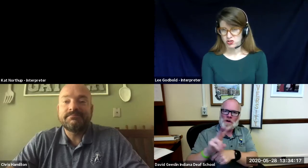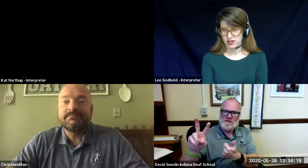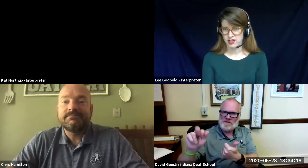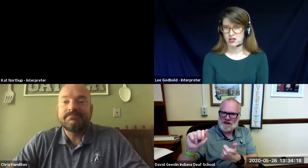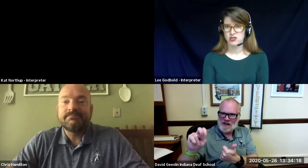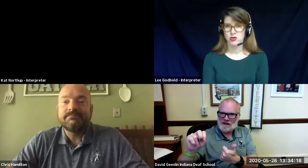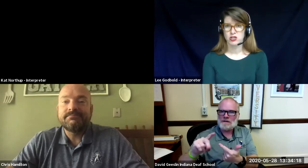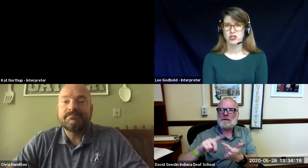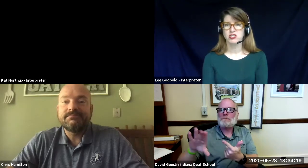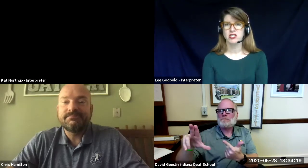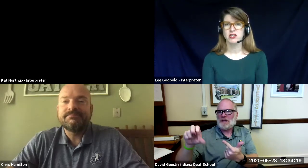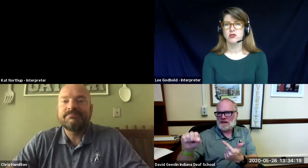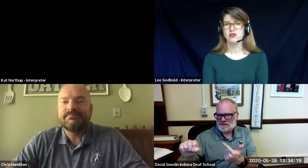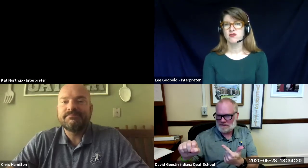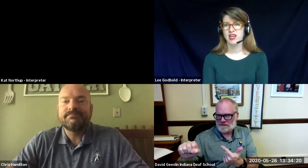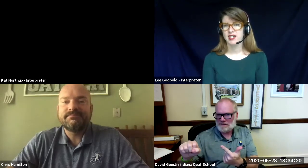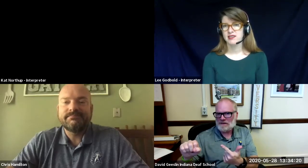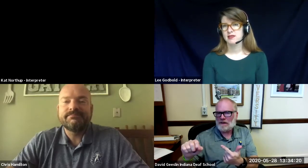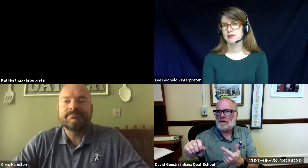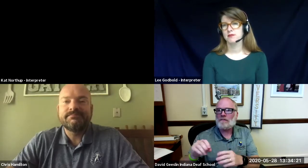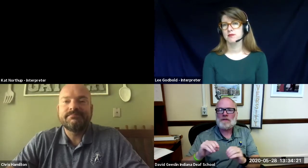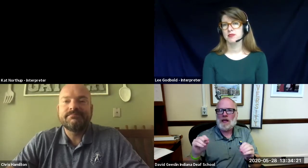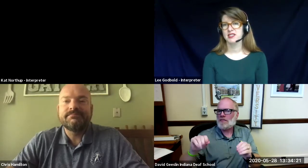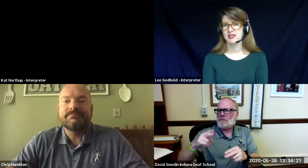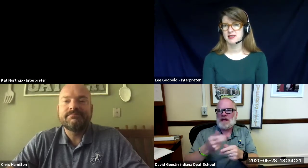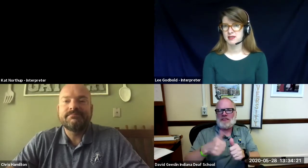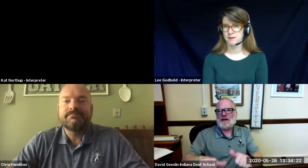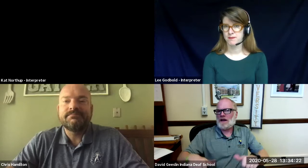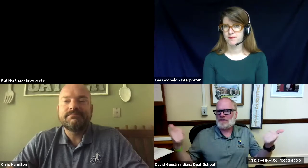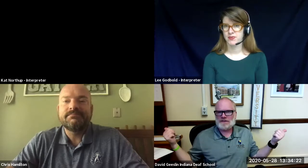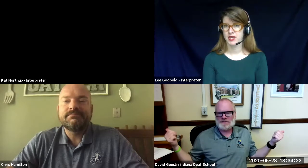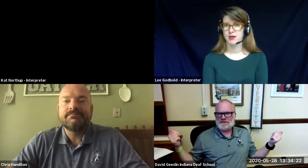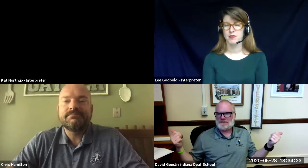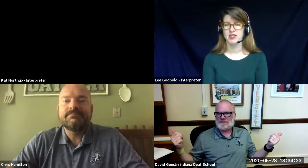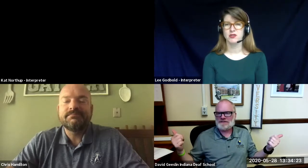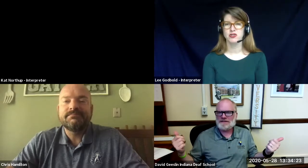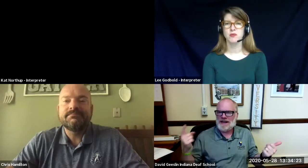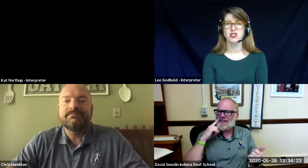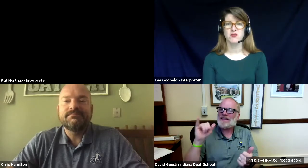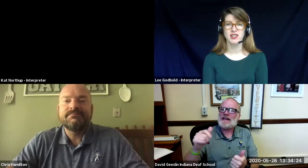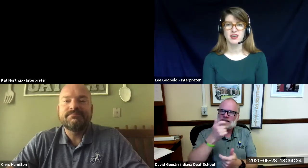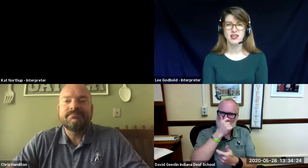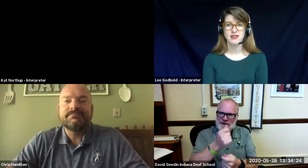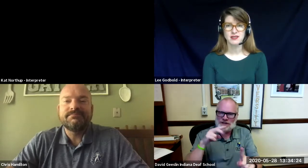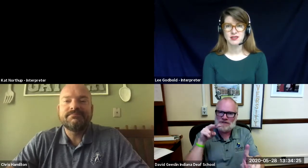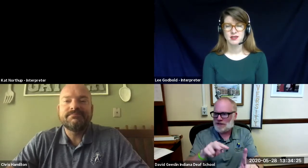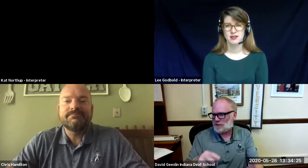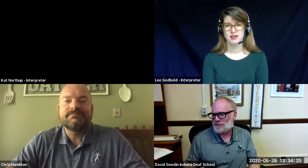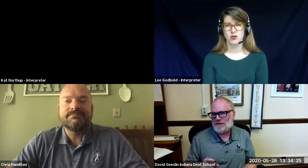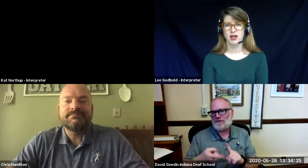wondering. And also encouraging the use of vans, buses, but there's no mention of anything else. And so I